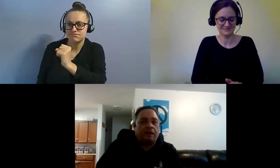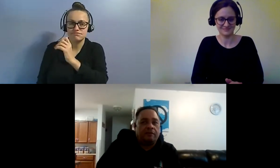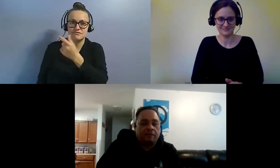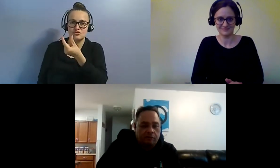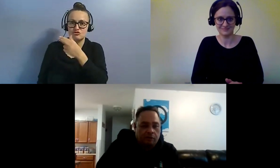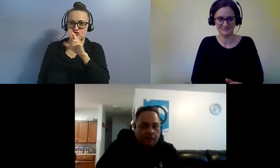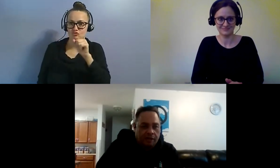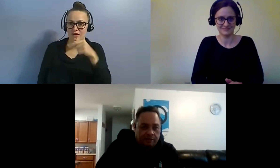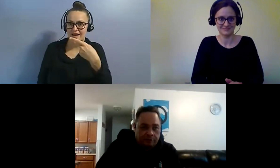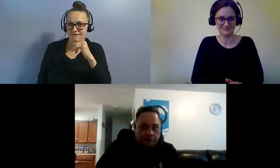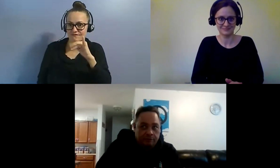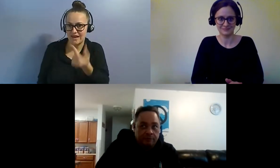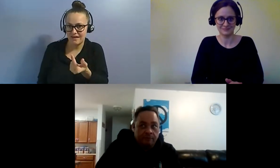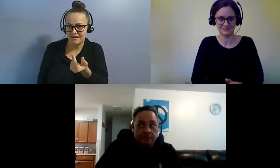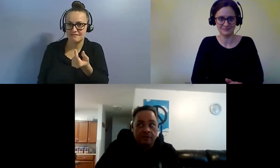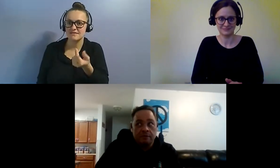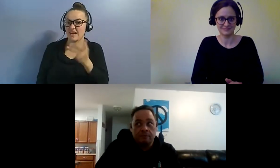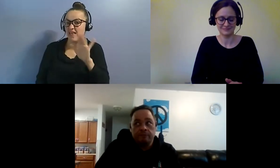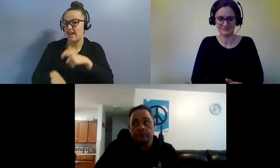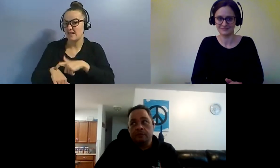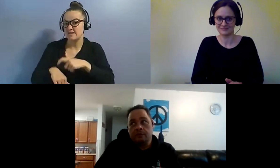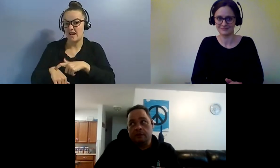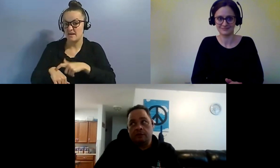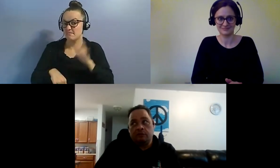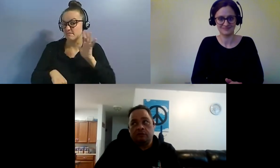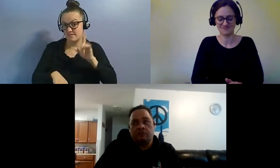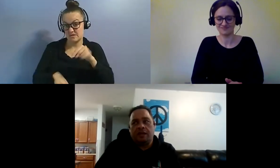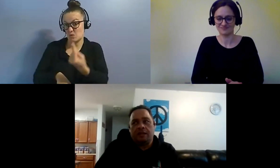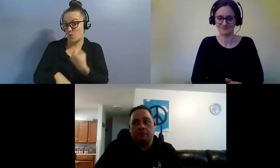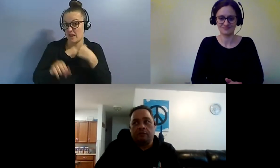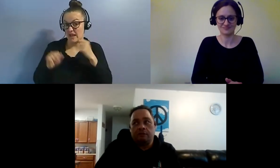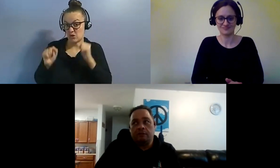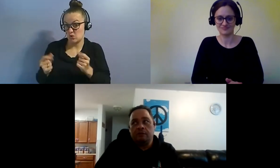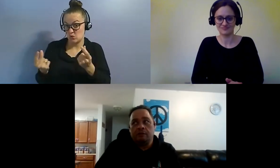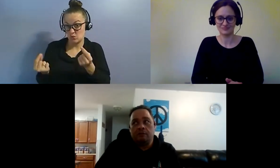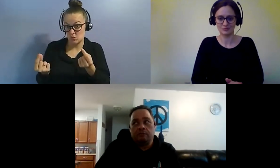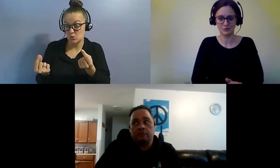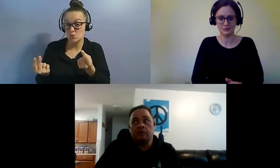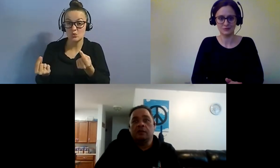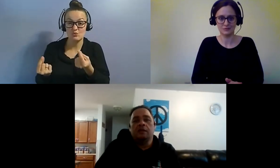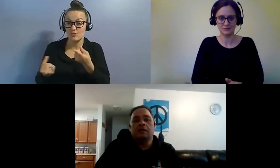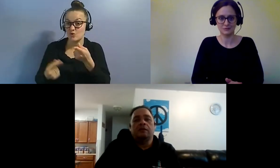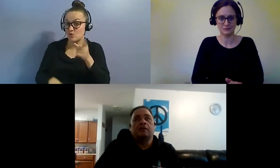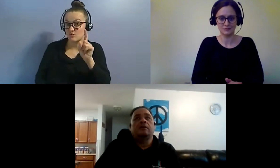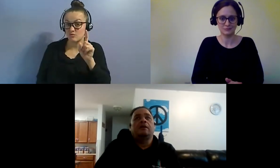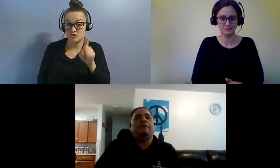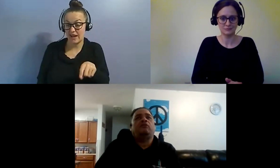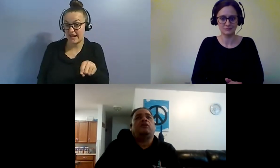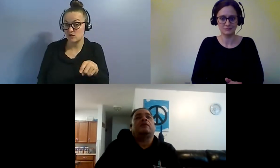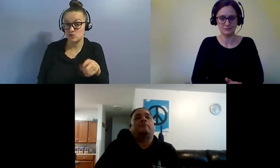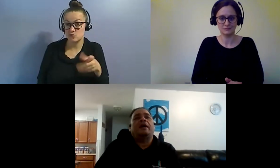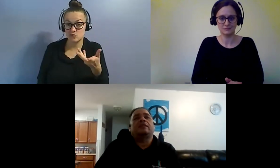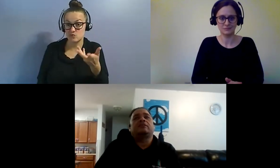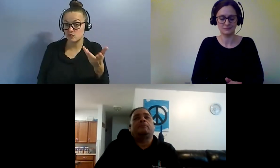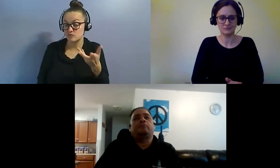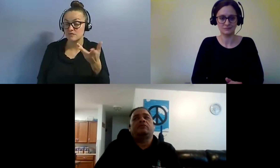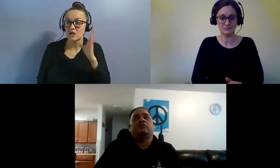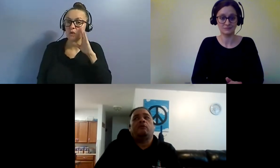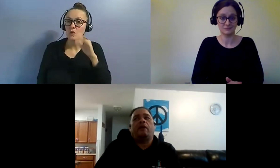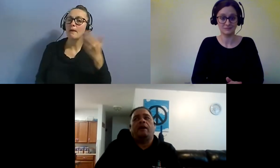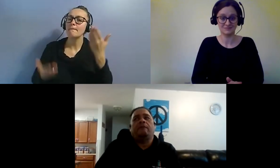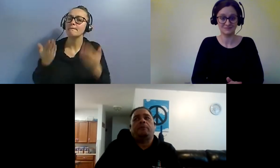that time that's all I could do. And you just had to, you know, if you can imagine